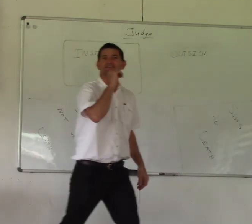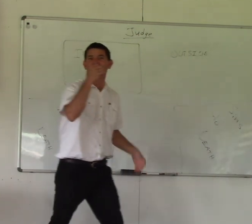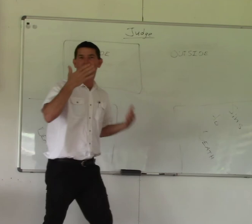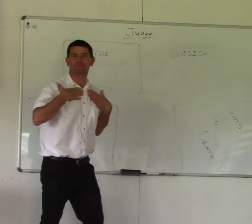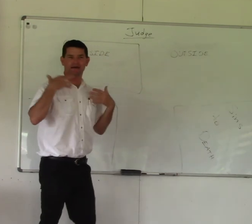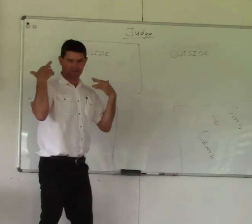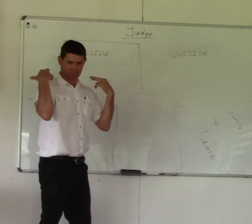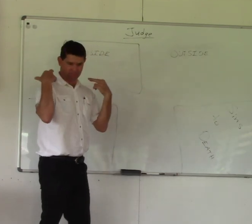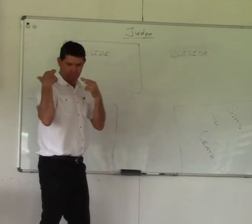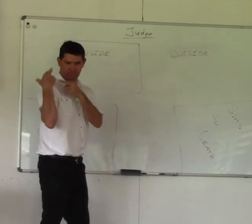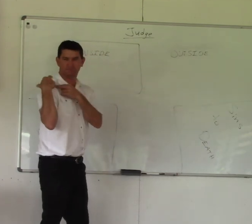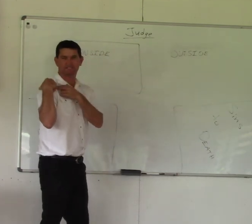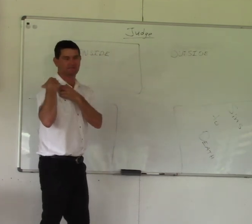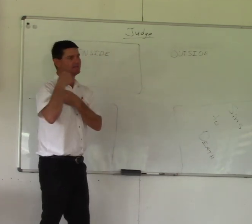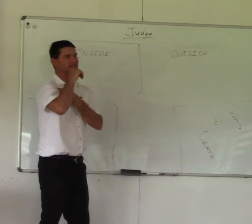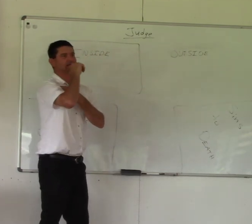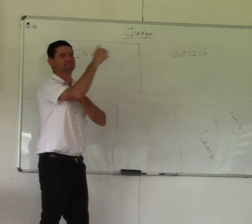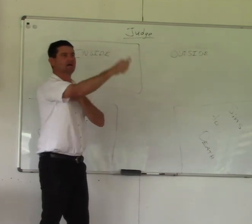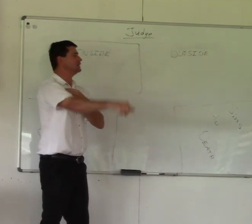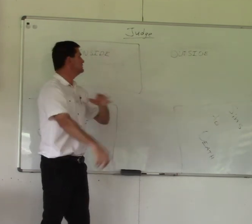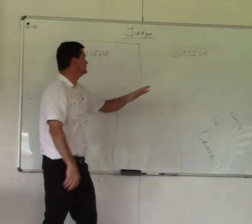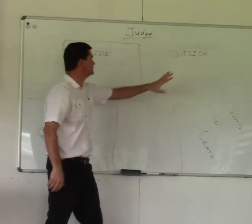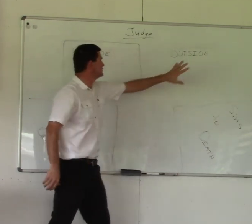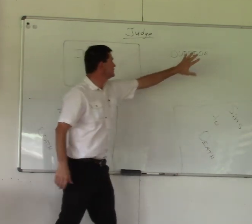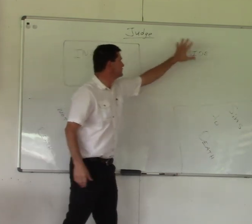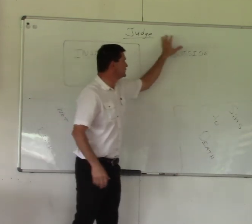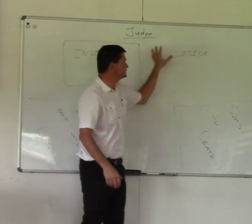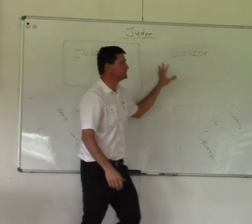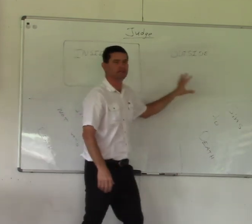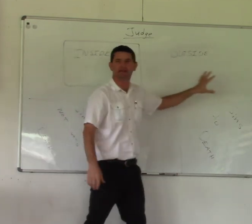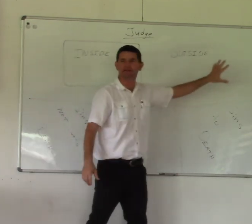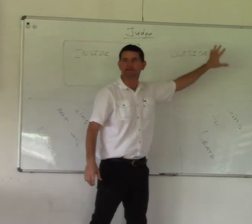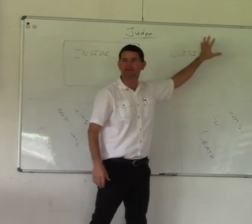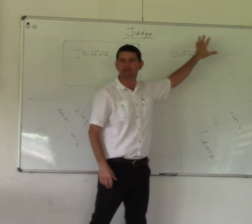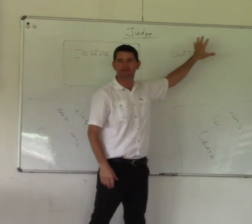Not my responsibility. It's not for these ones here.